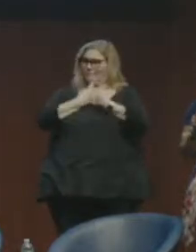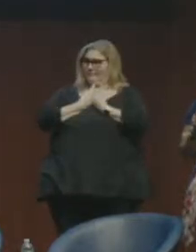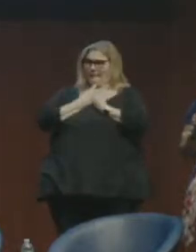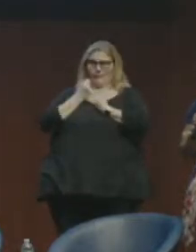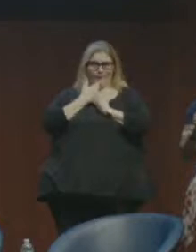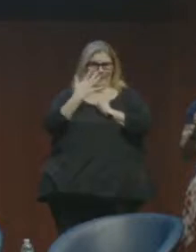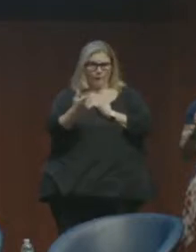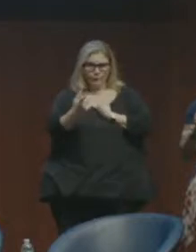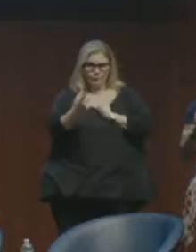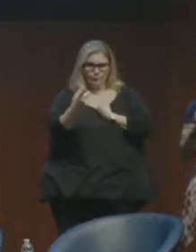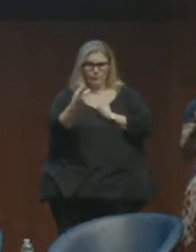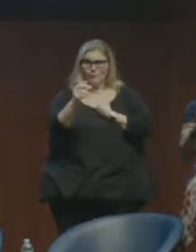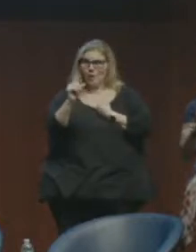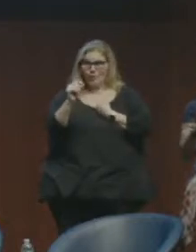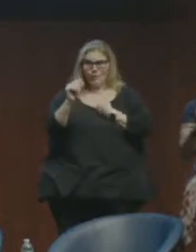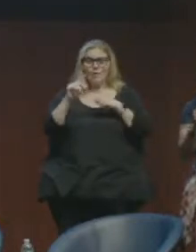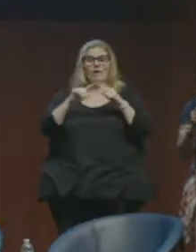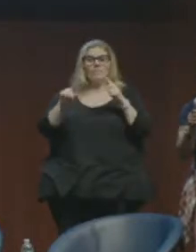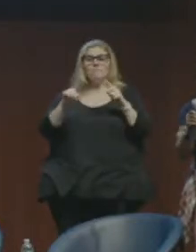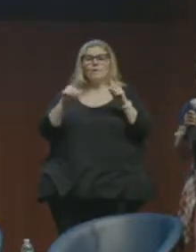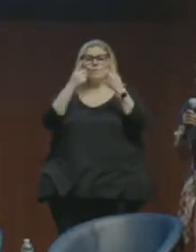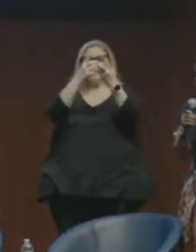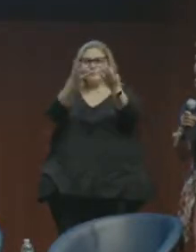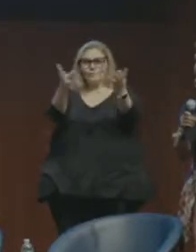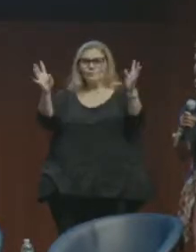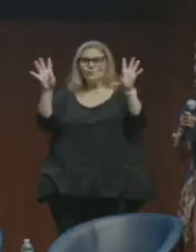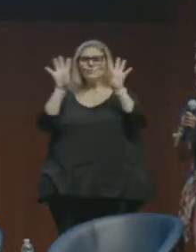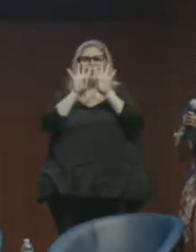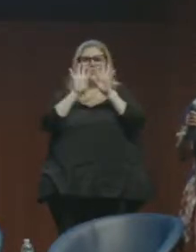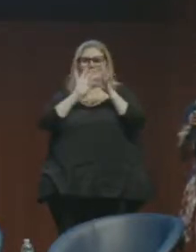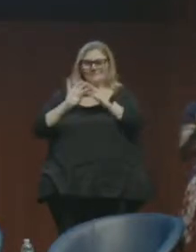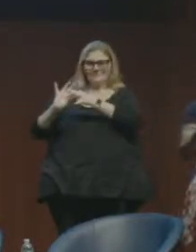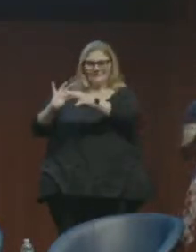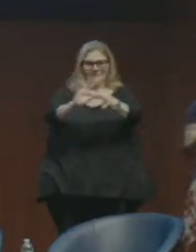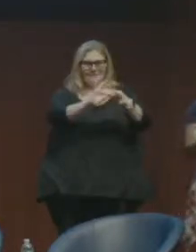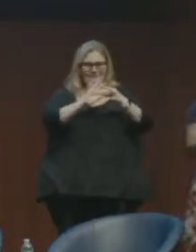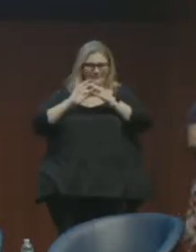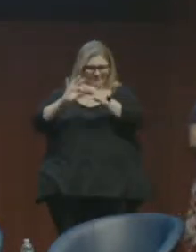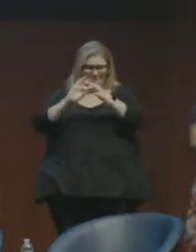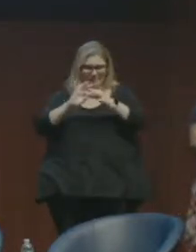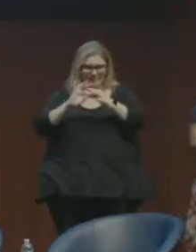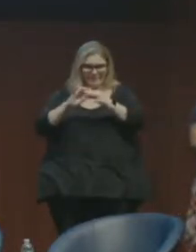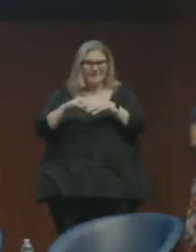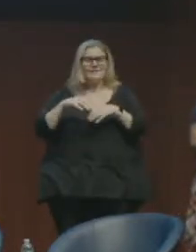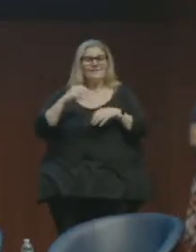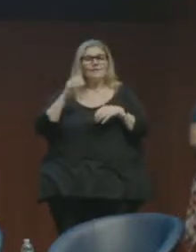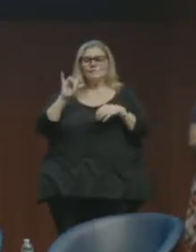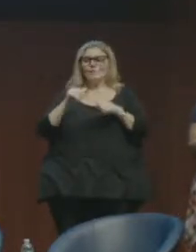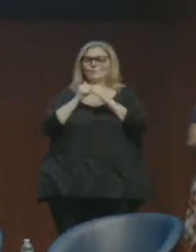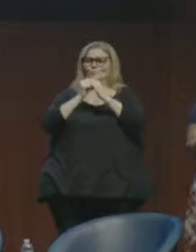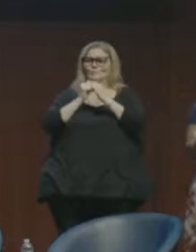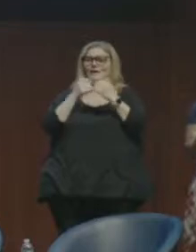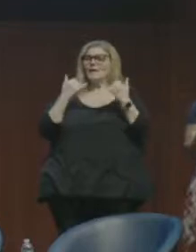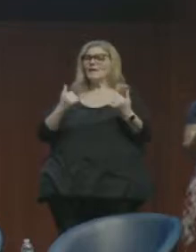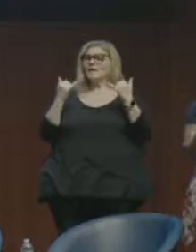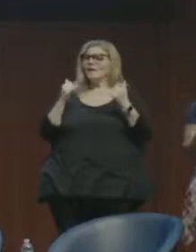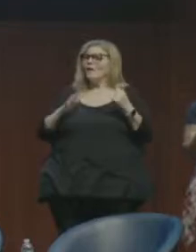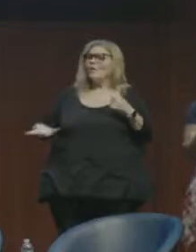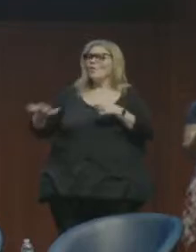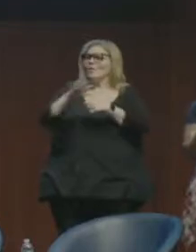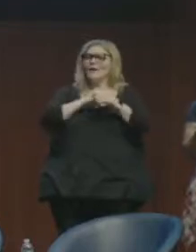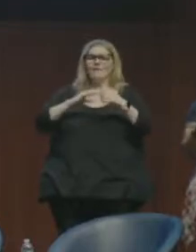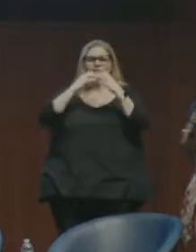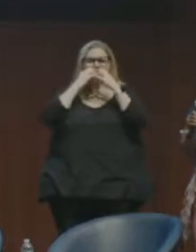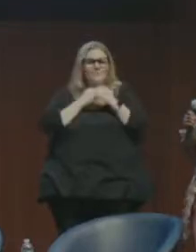without you. But will the circle be unbroken in the sweet by and by? So we're going together in all areas of